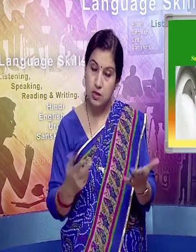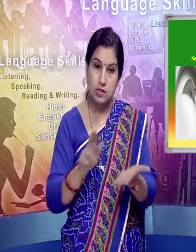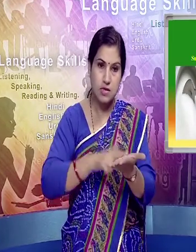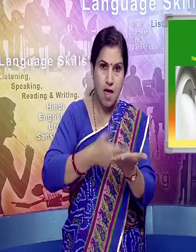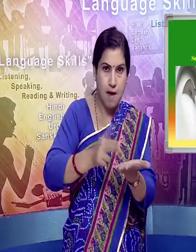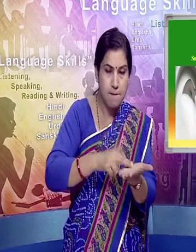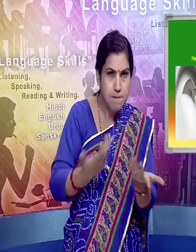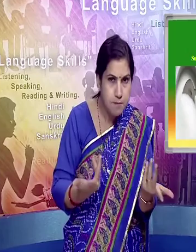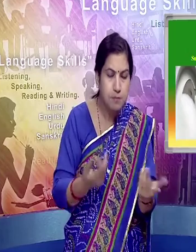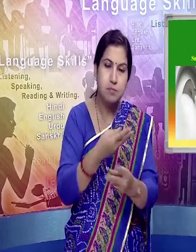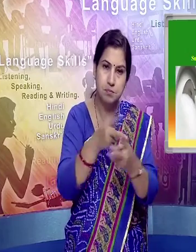etc.